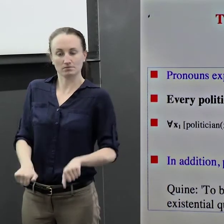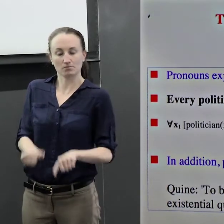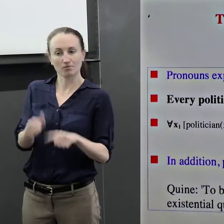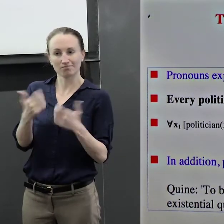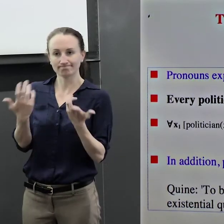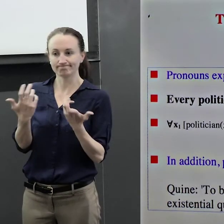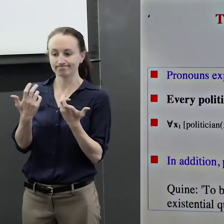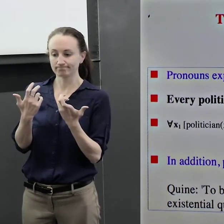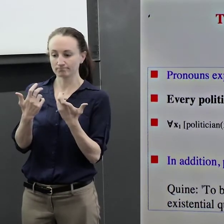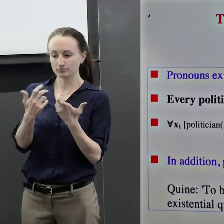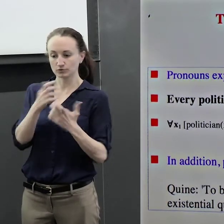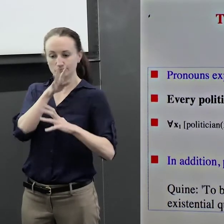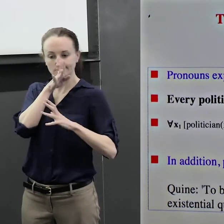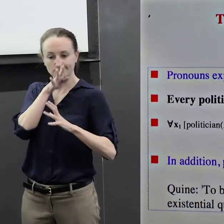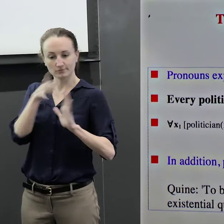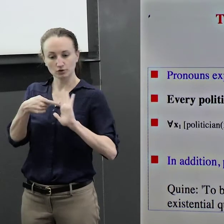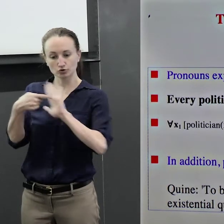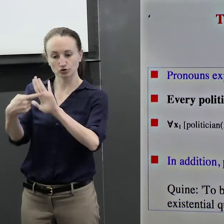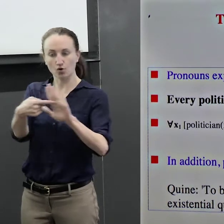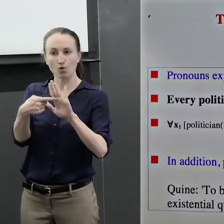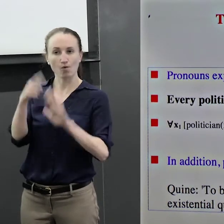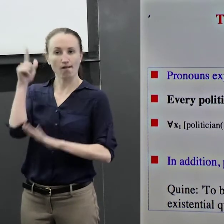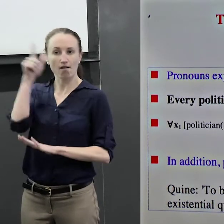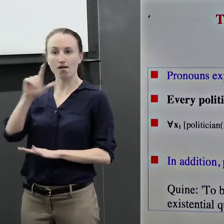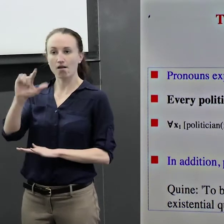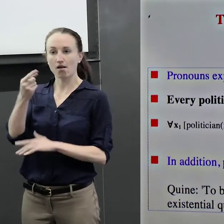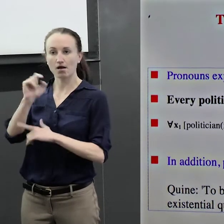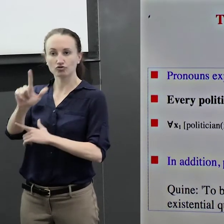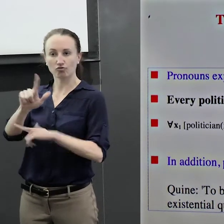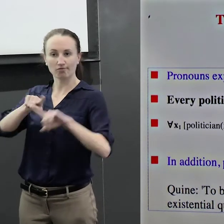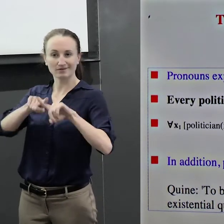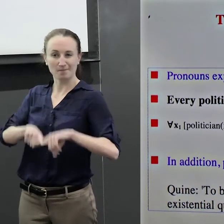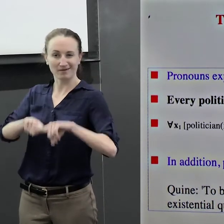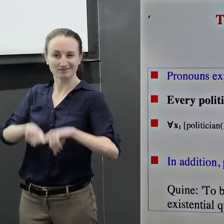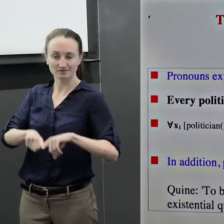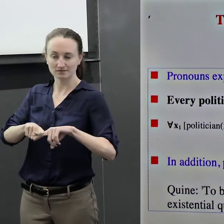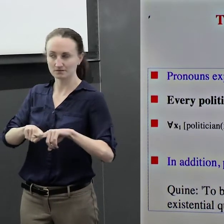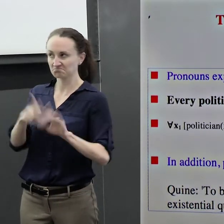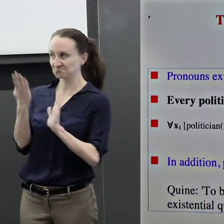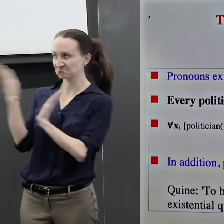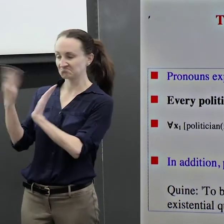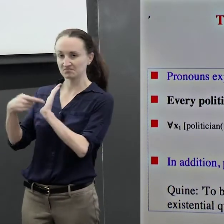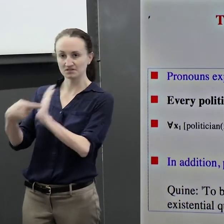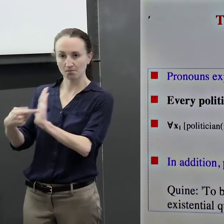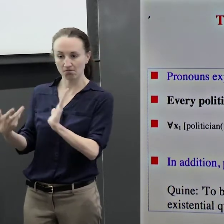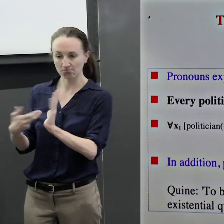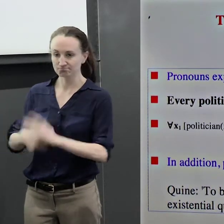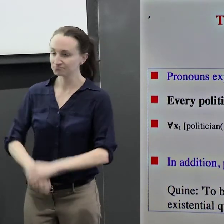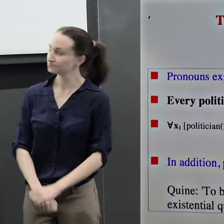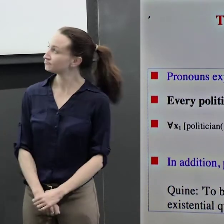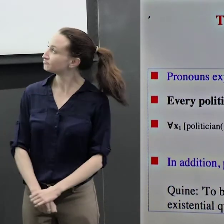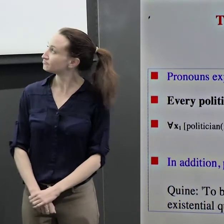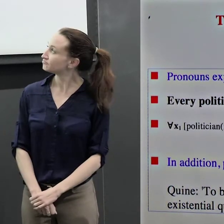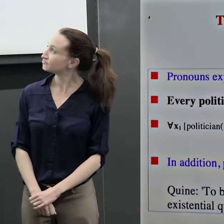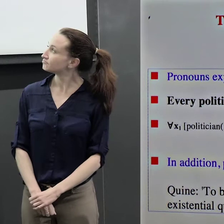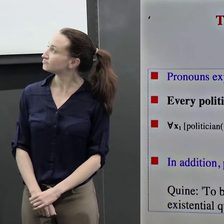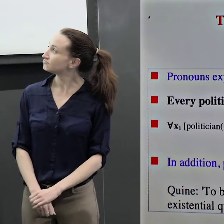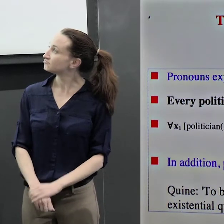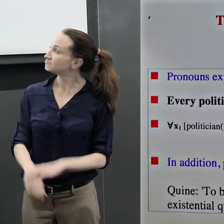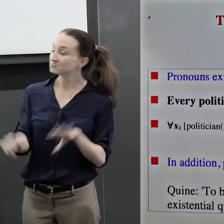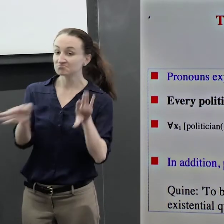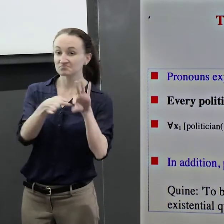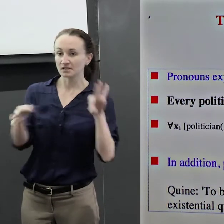express logical dependencies. Here I have given you an example. It's the boldface